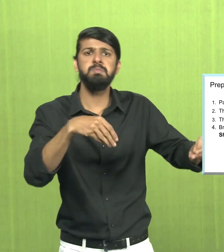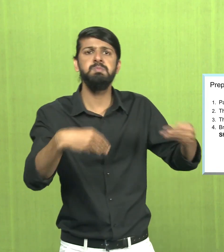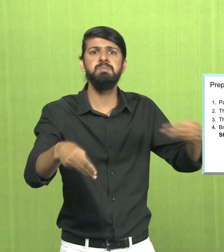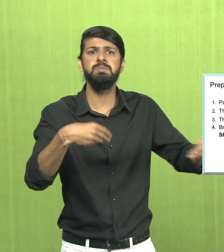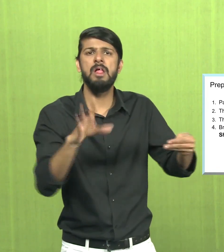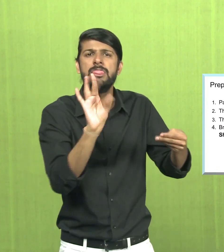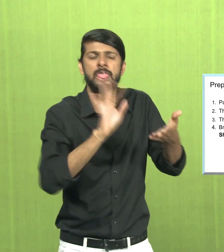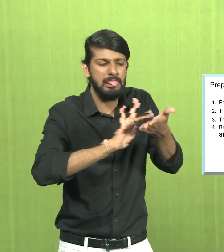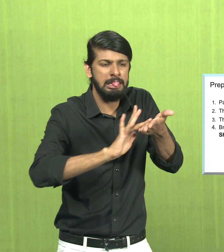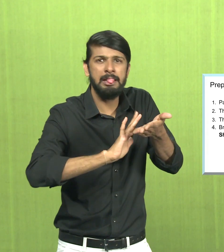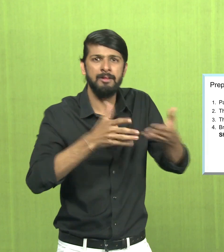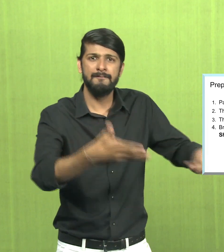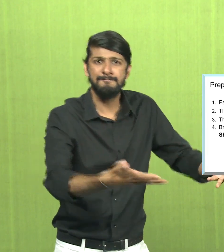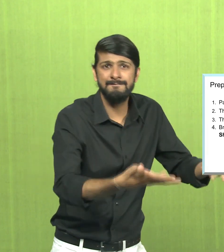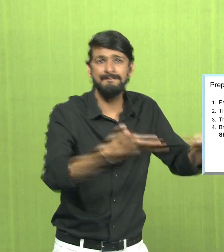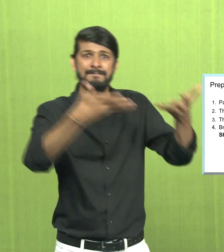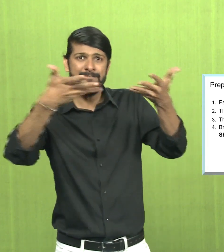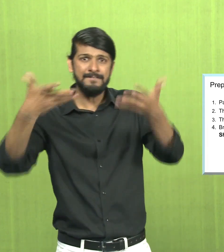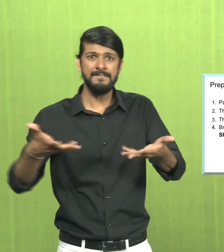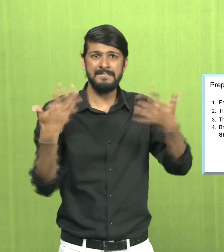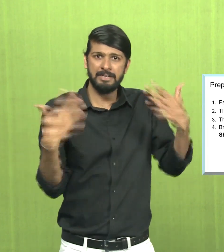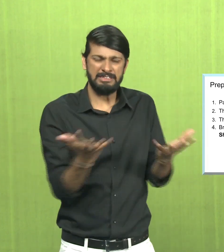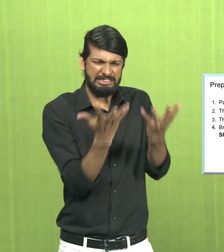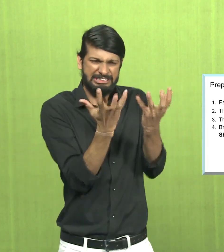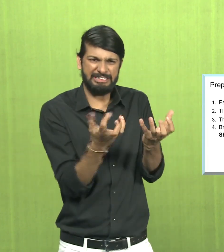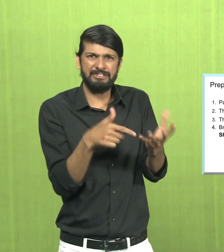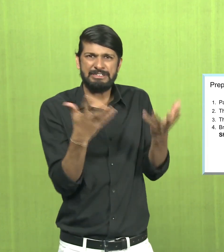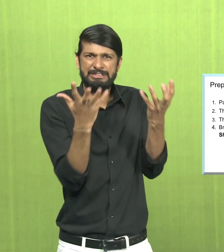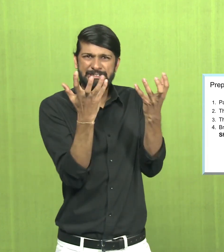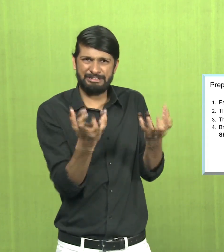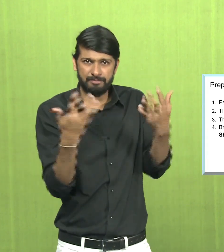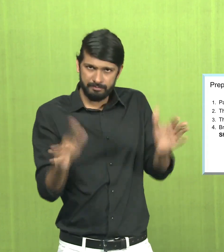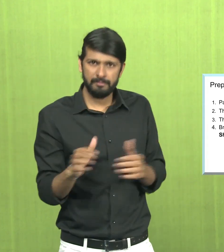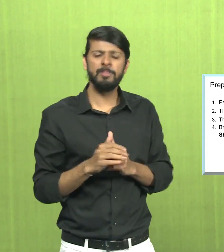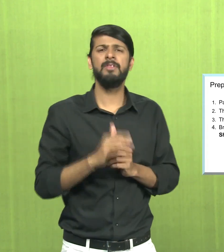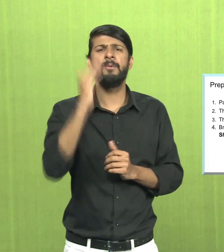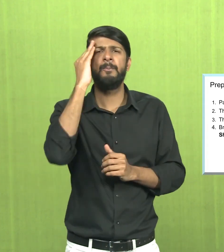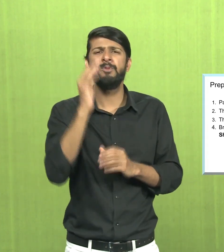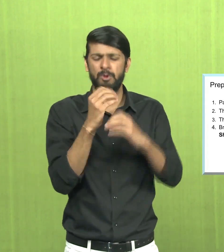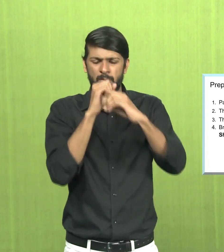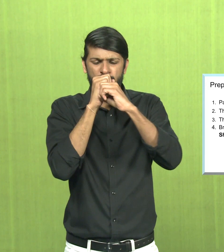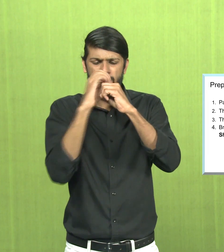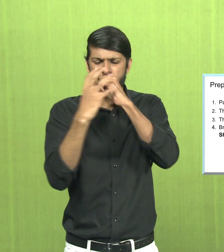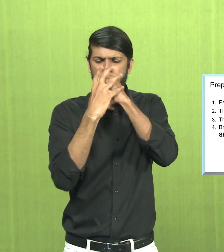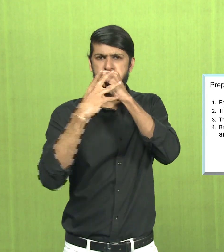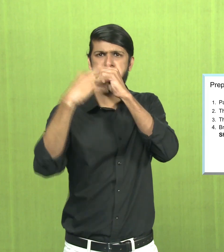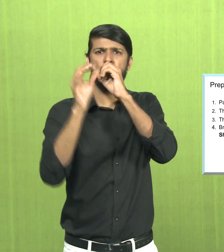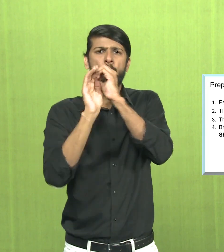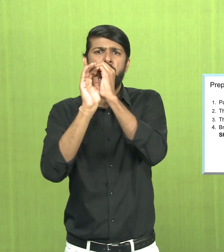would soak water, become soggy, which were then taken and dried